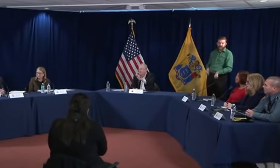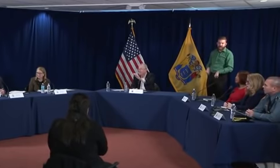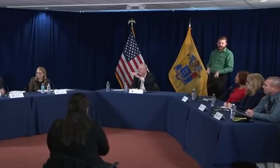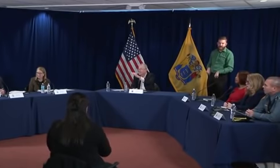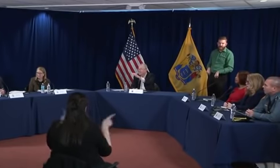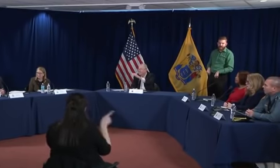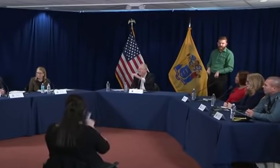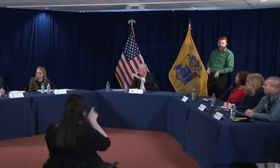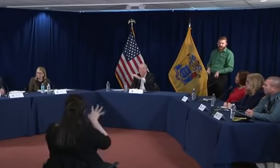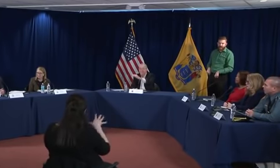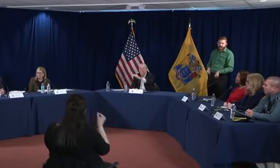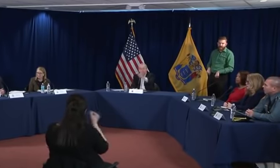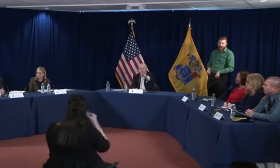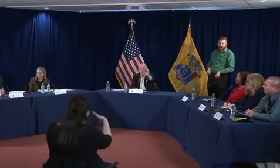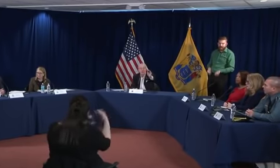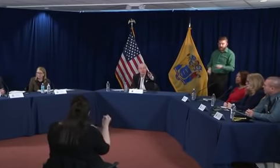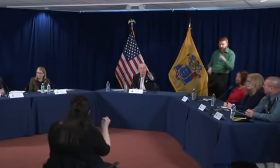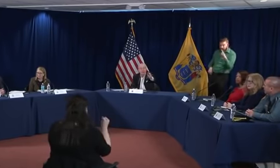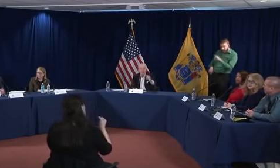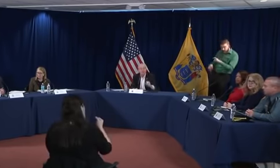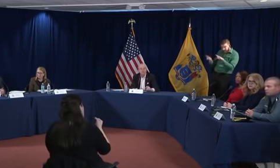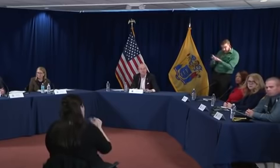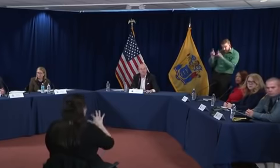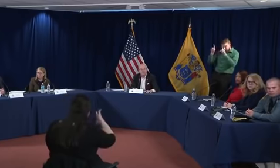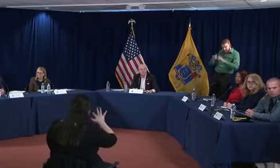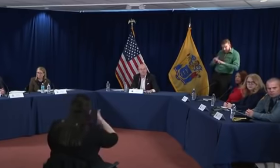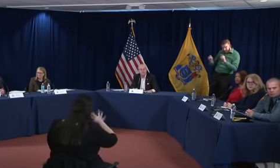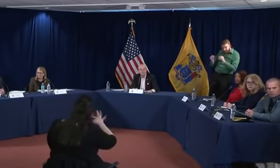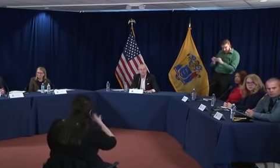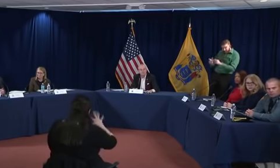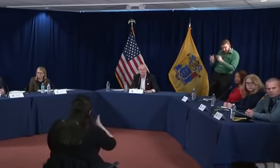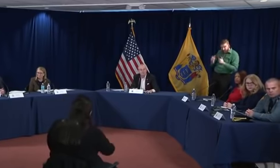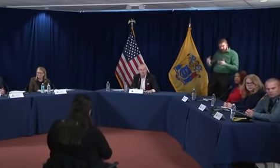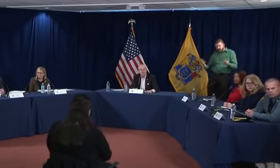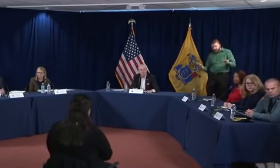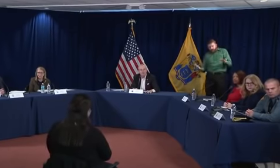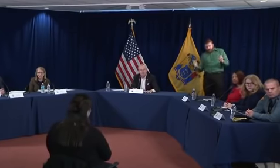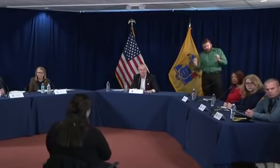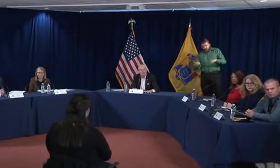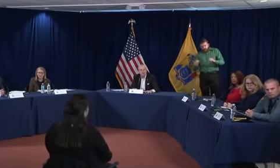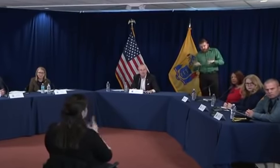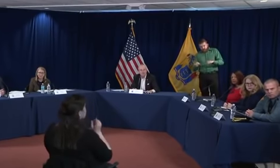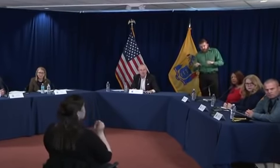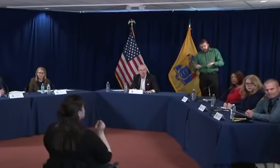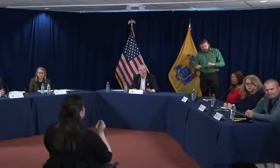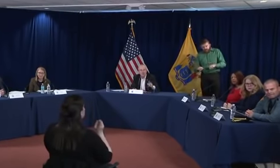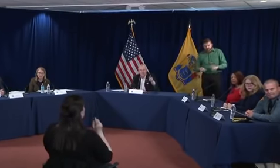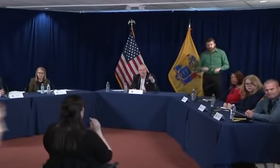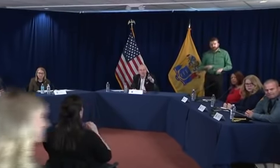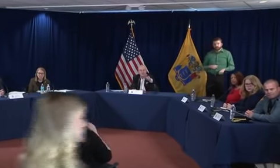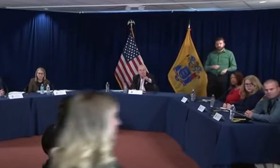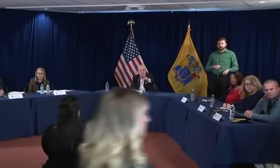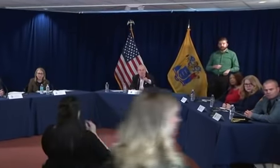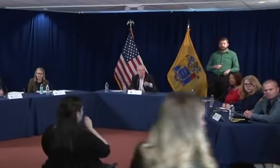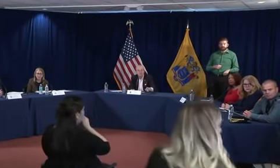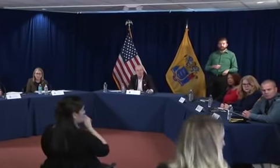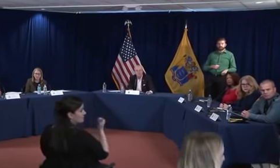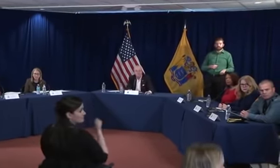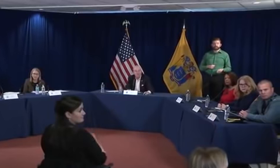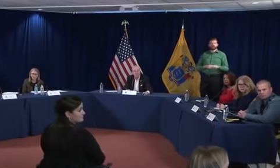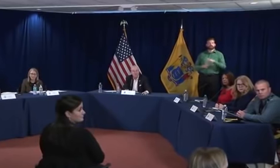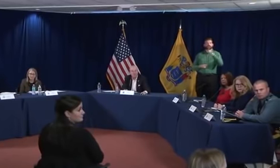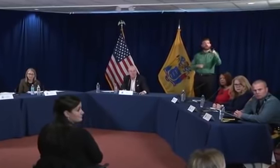Essentially. Let's keep moving. John. On the numbers, can you tell us how many people